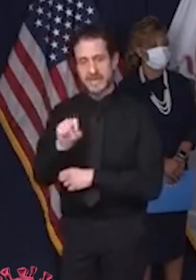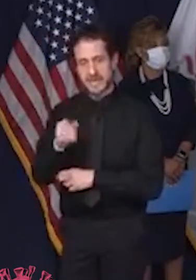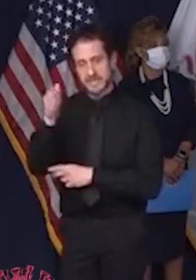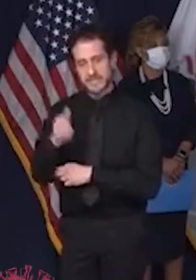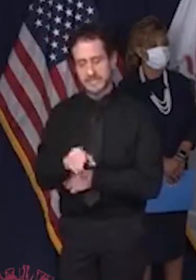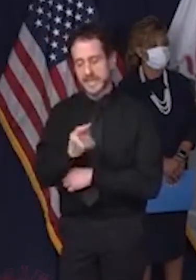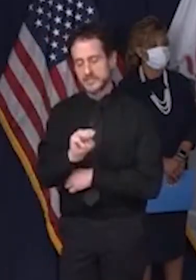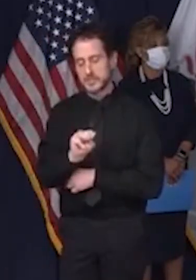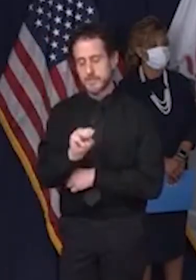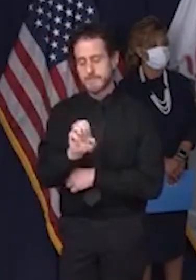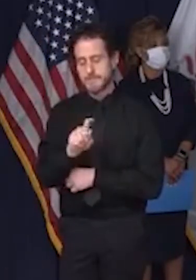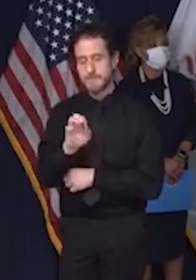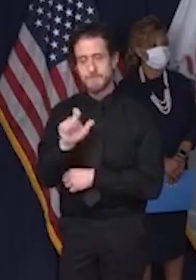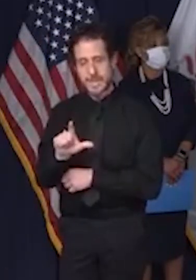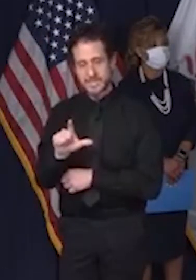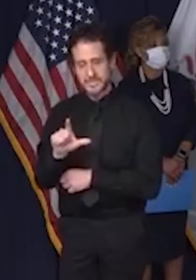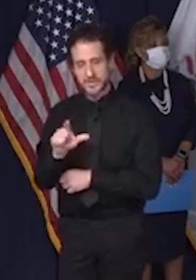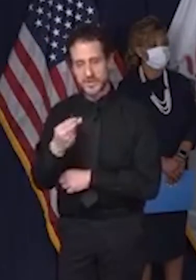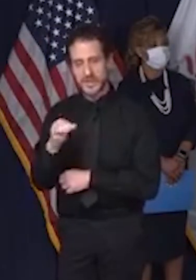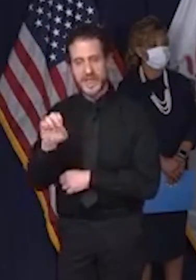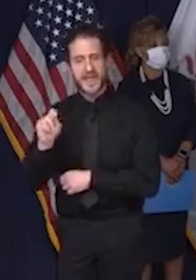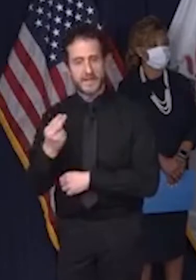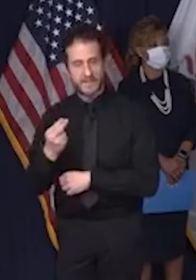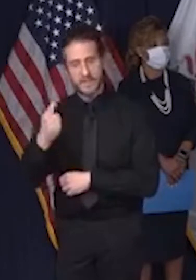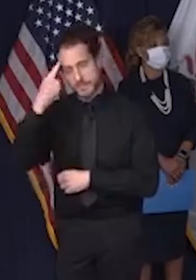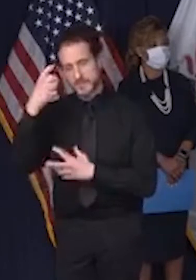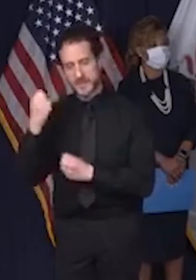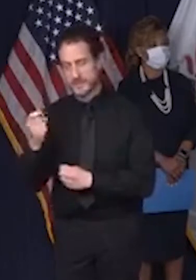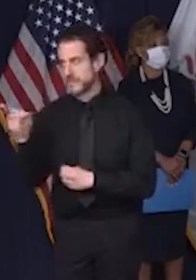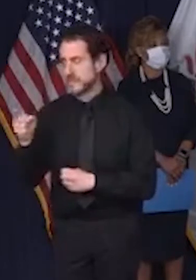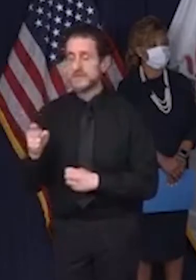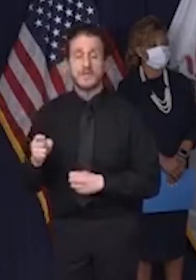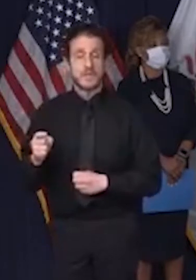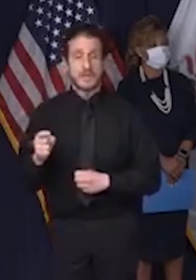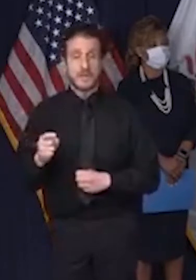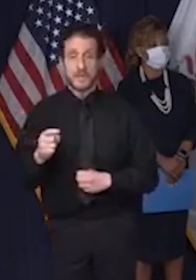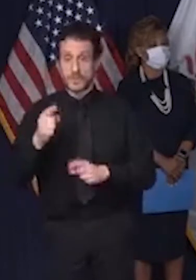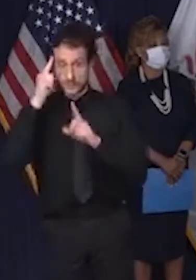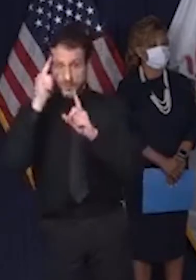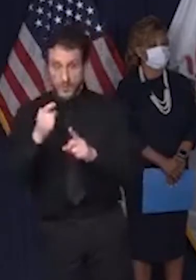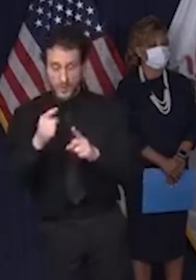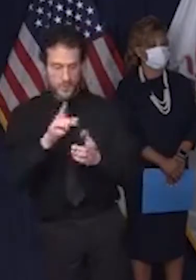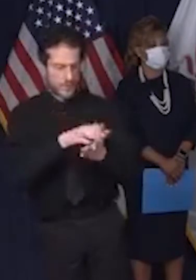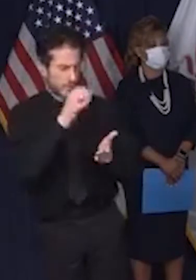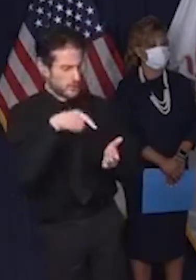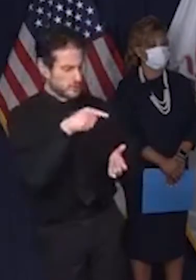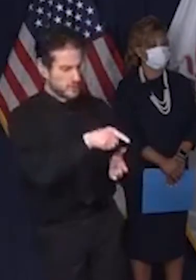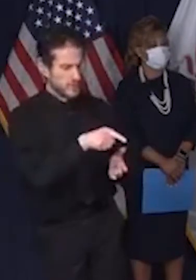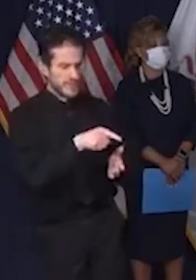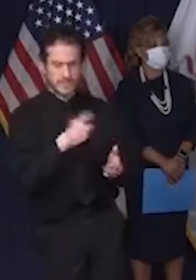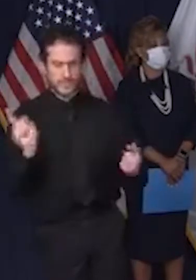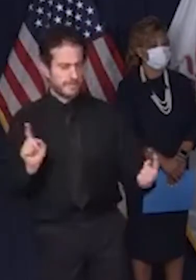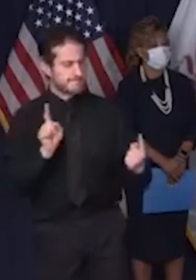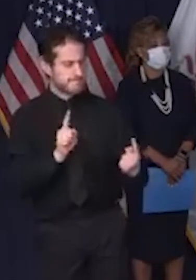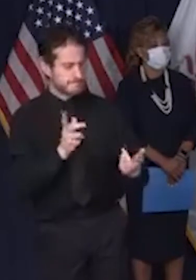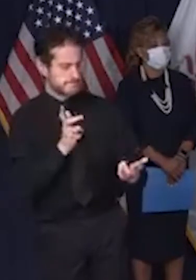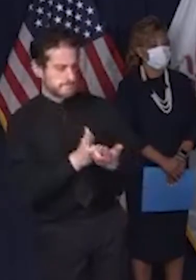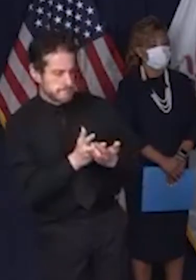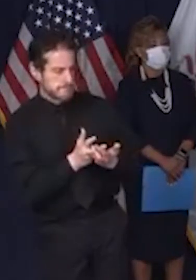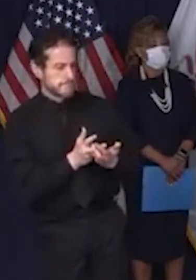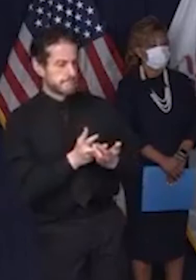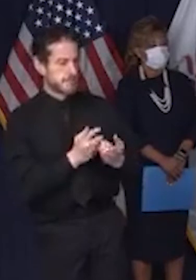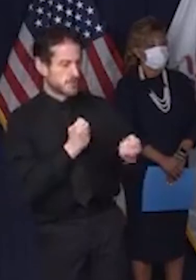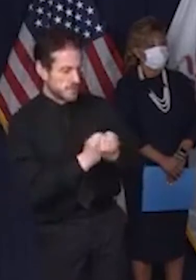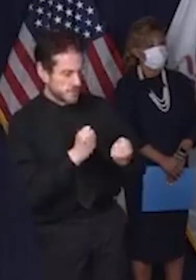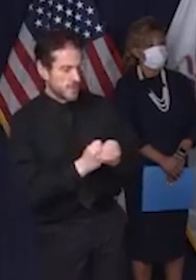isbe.net/mental health. All our efforts are geared toward meeting our students where they are and giving them the tools and the supports they